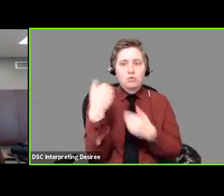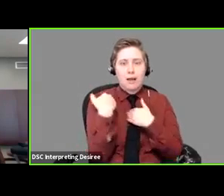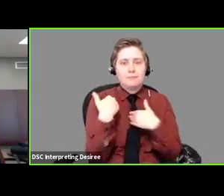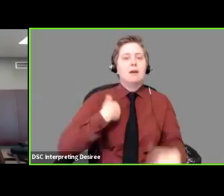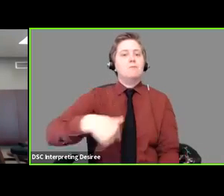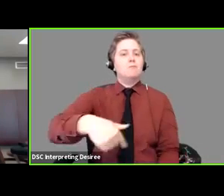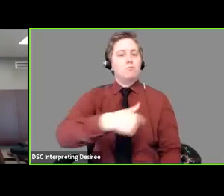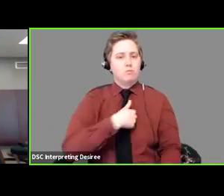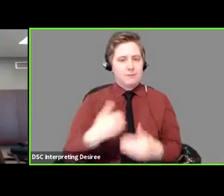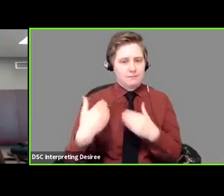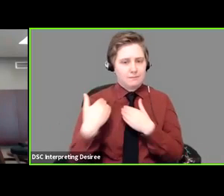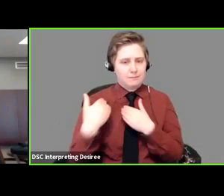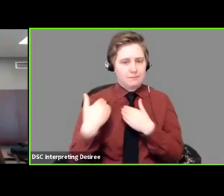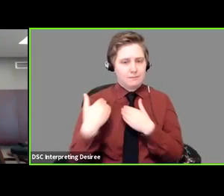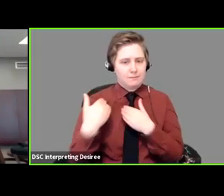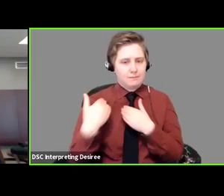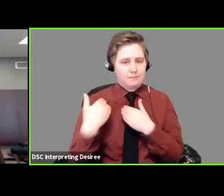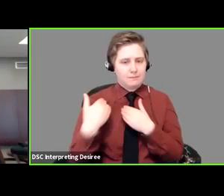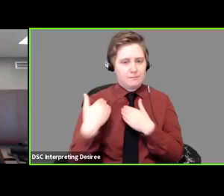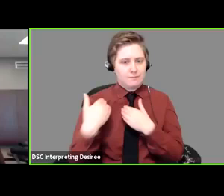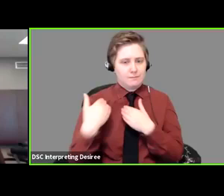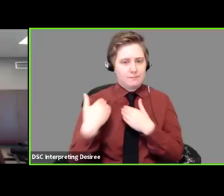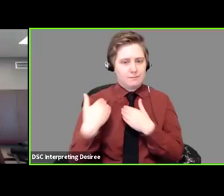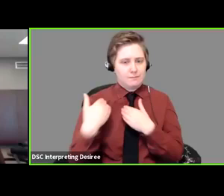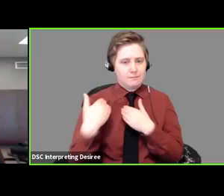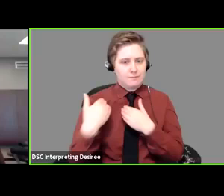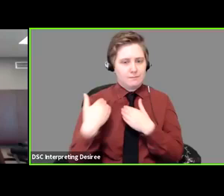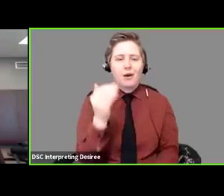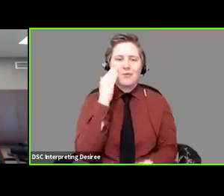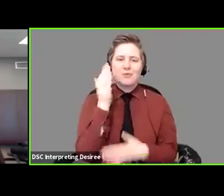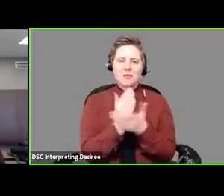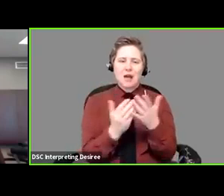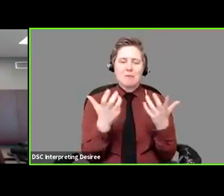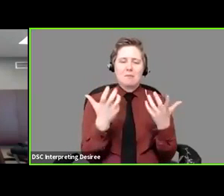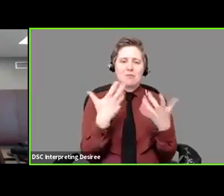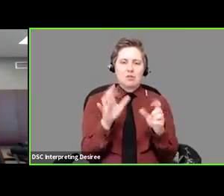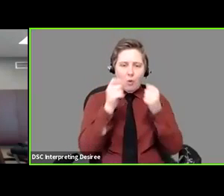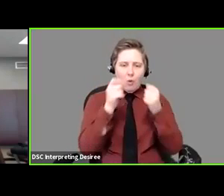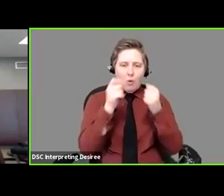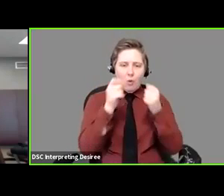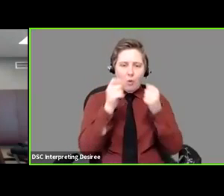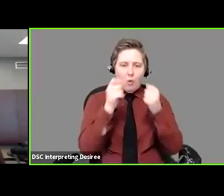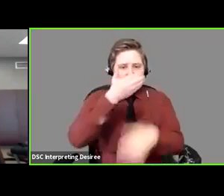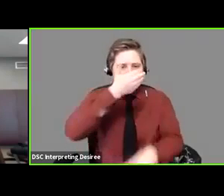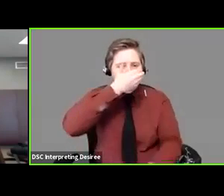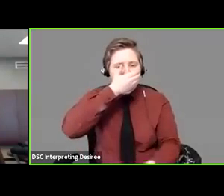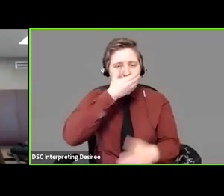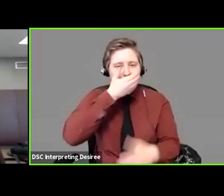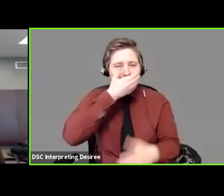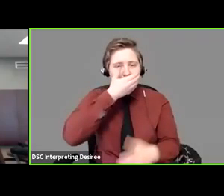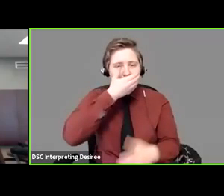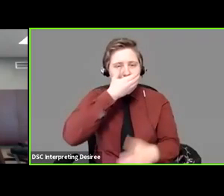doing the right things. I know that some of us don't want to wear face coverings, but please, when you're going out and